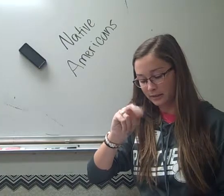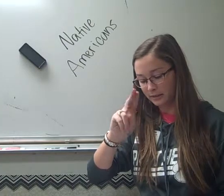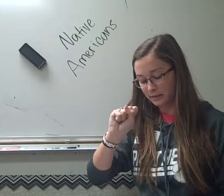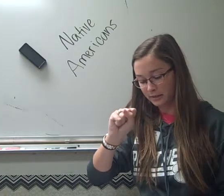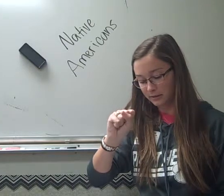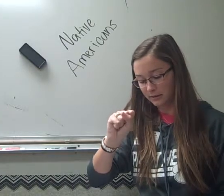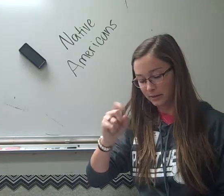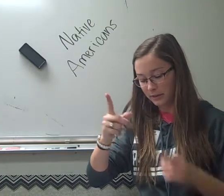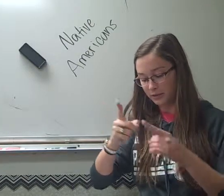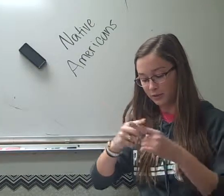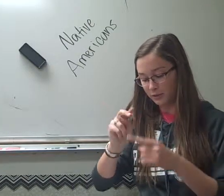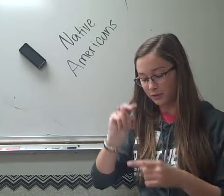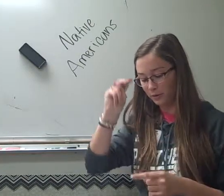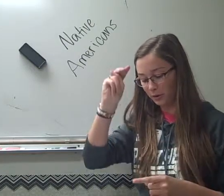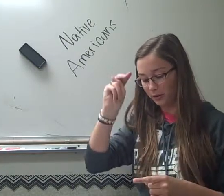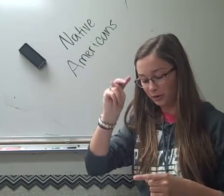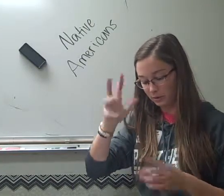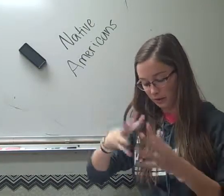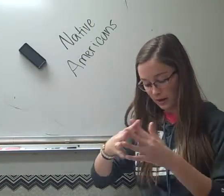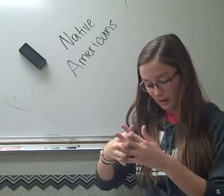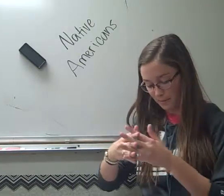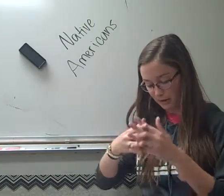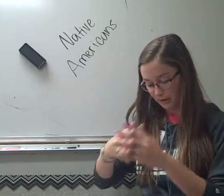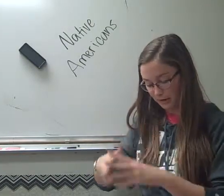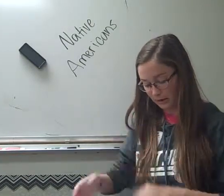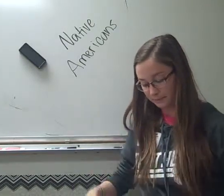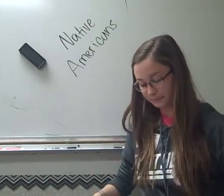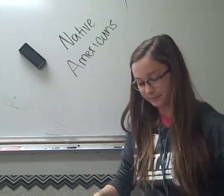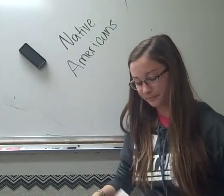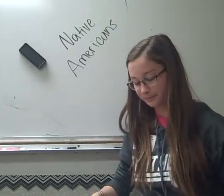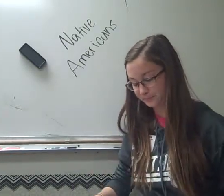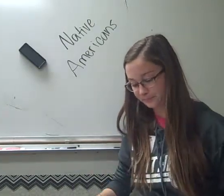indigenous to North America.